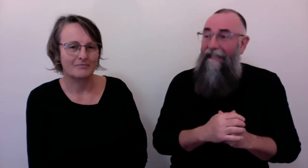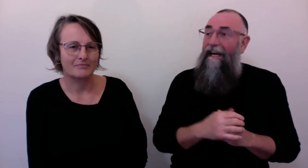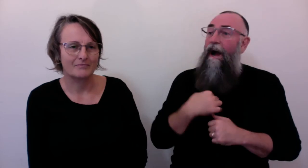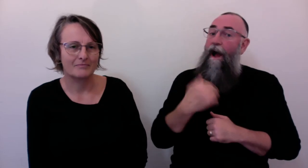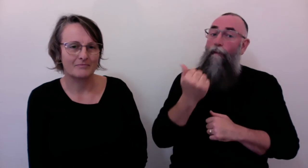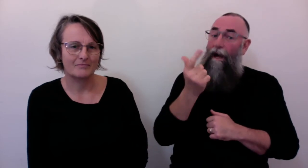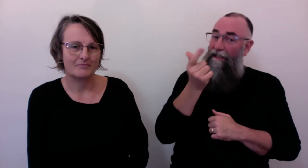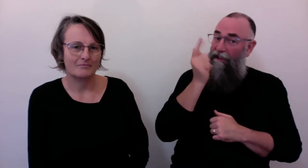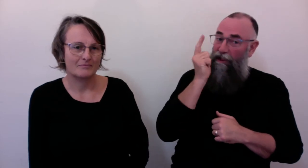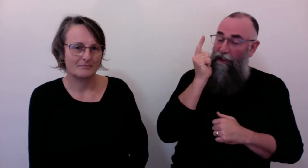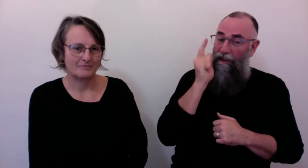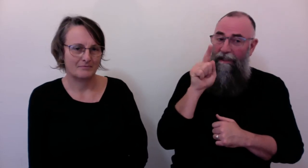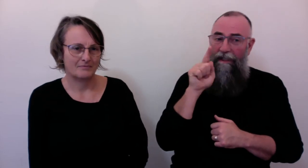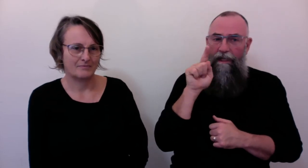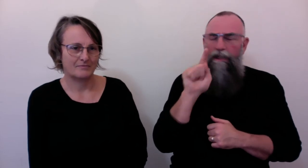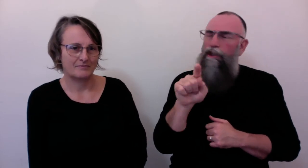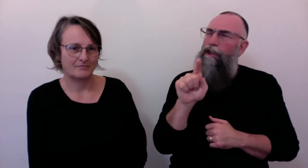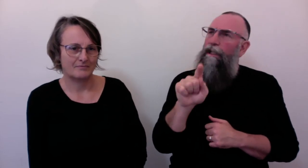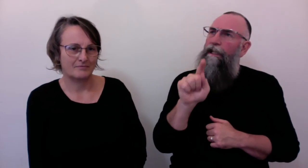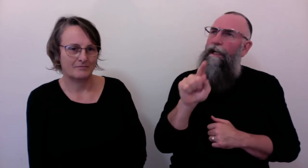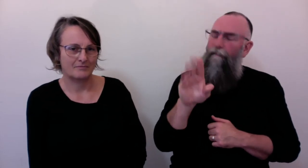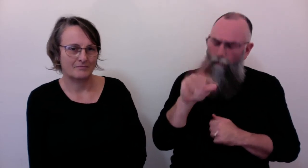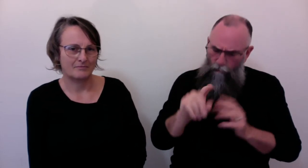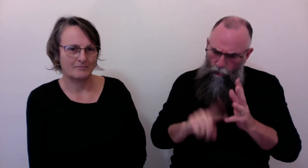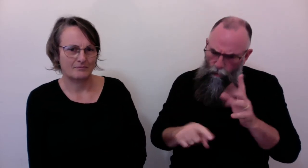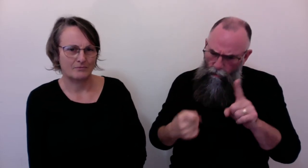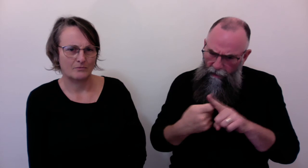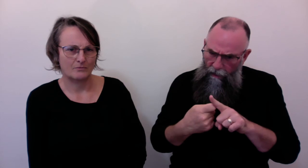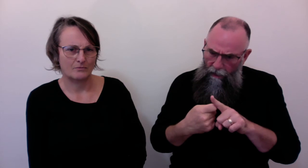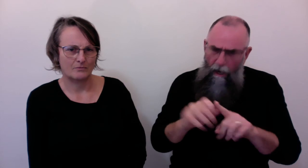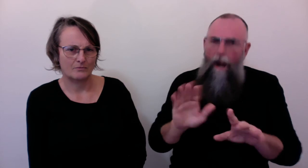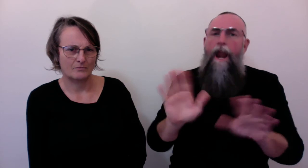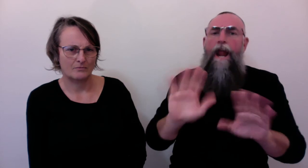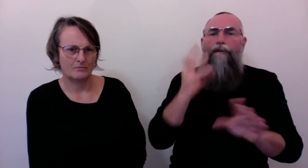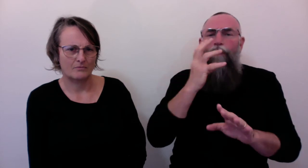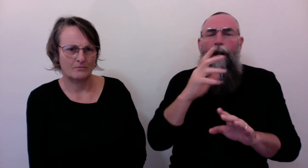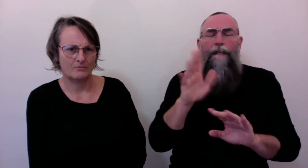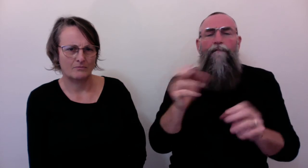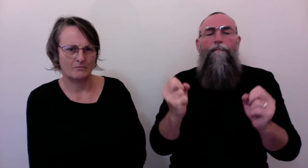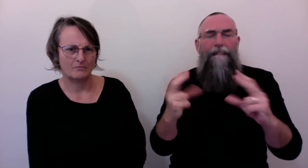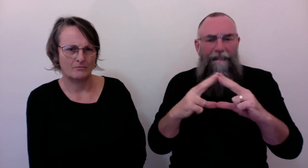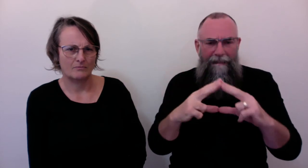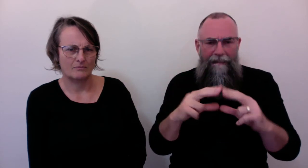teacher and she from the UK, I think. No, from Sydney, from Sydney. And she actually